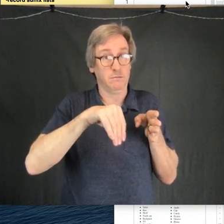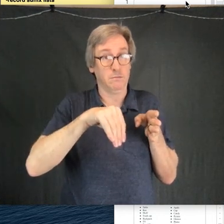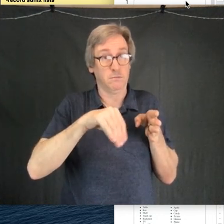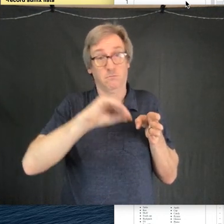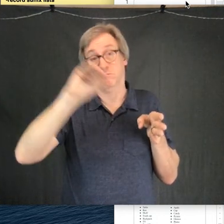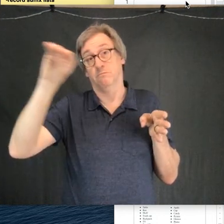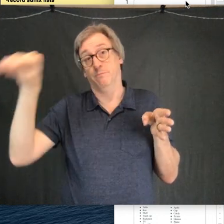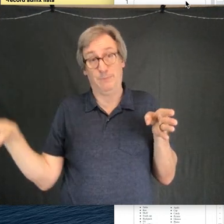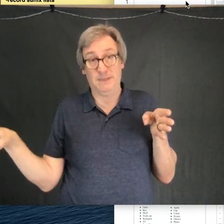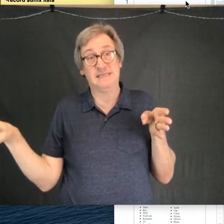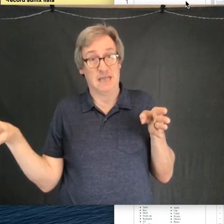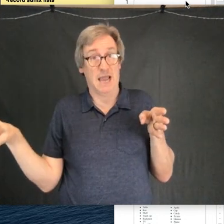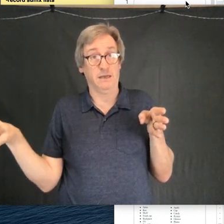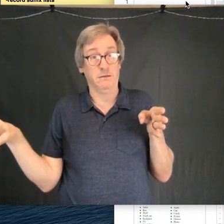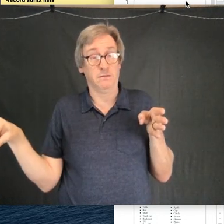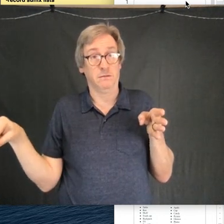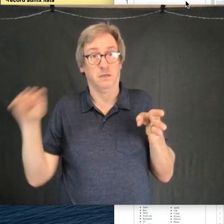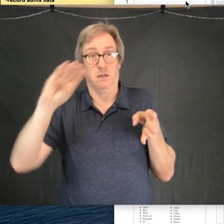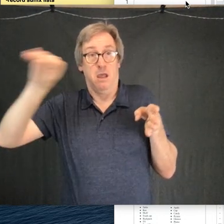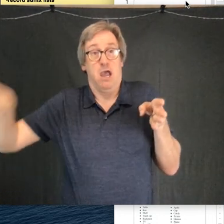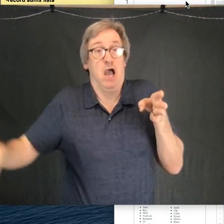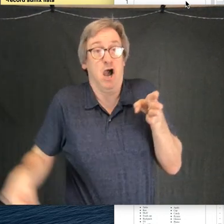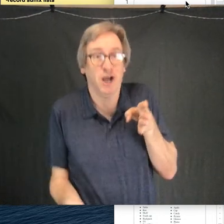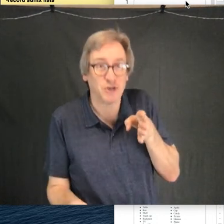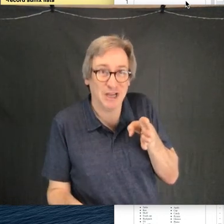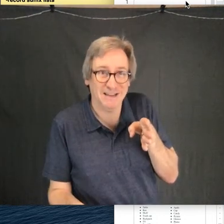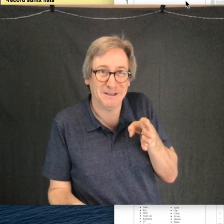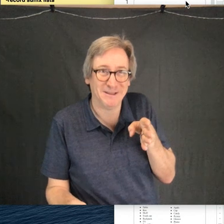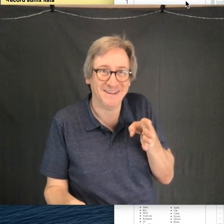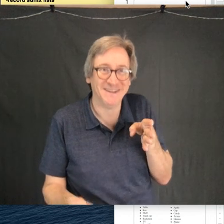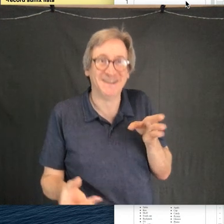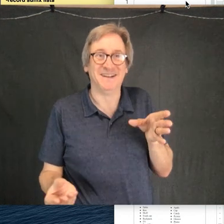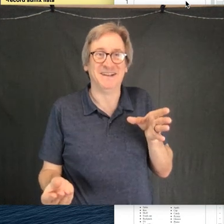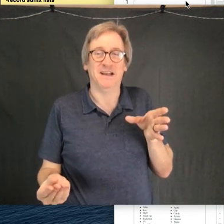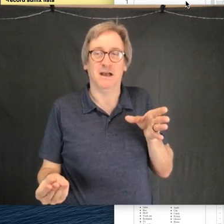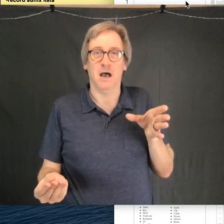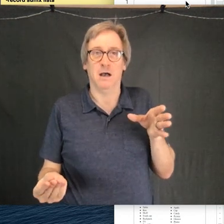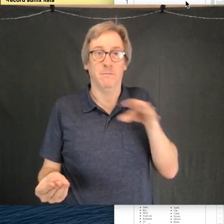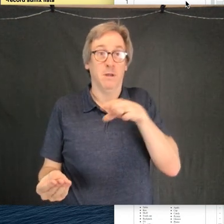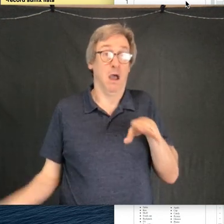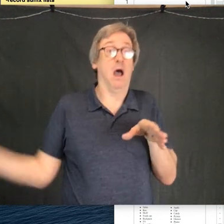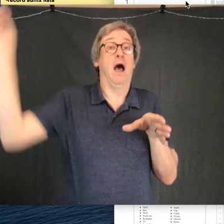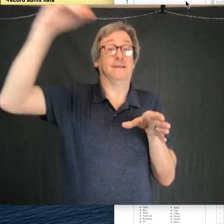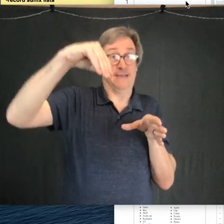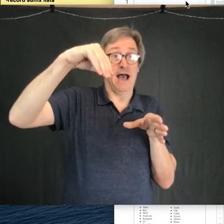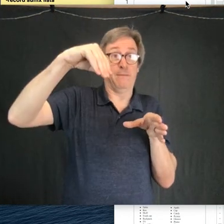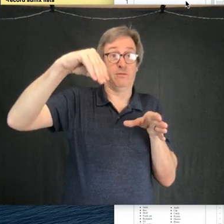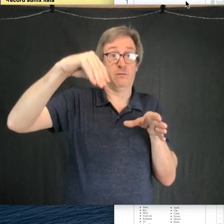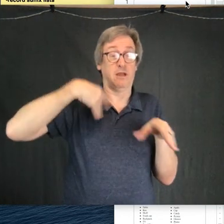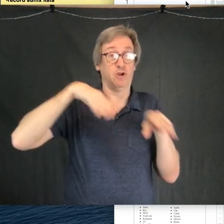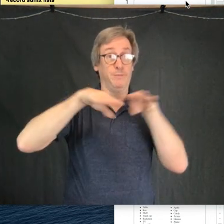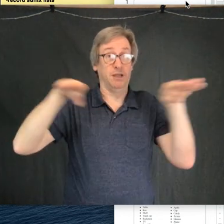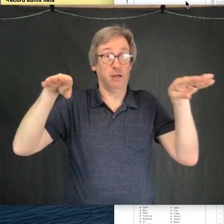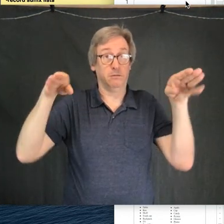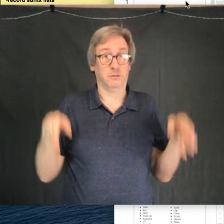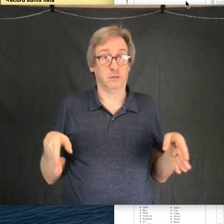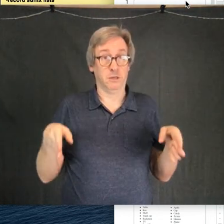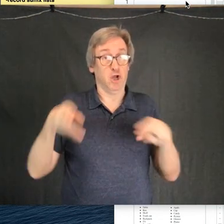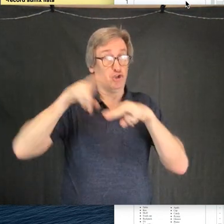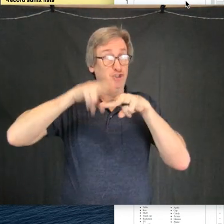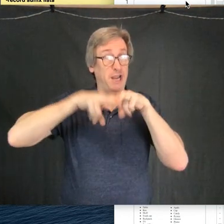Inside, beside, underneath, on top. Could be